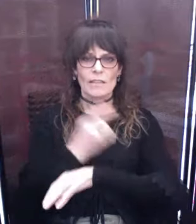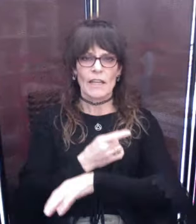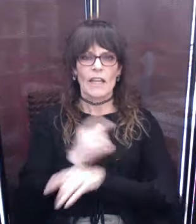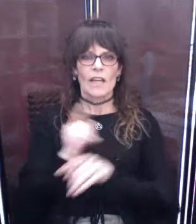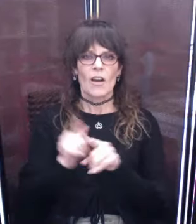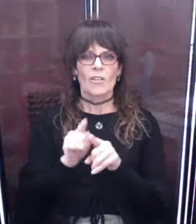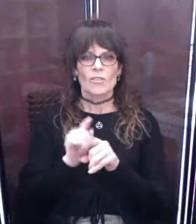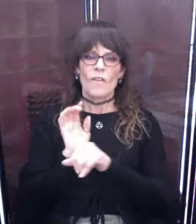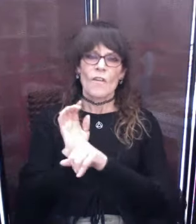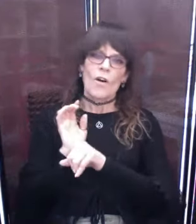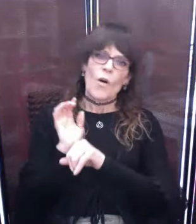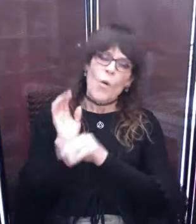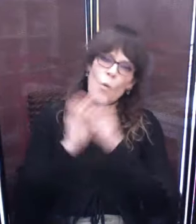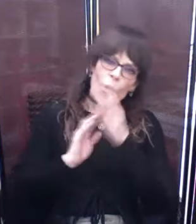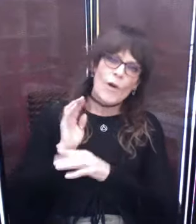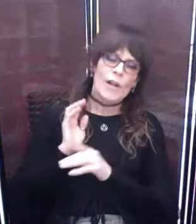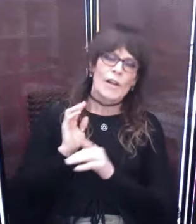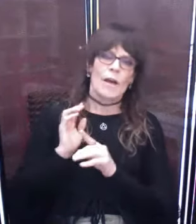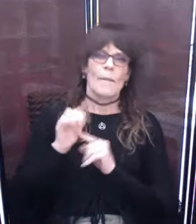somewhere in a strange city. He doesn't know if he's alive or dead.